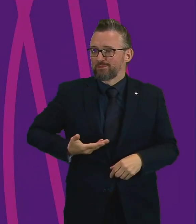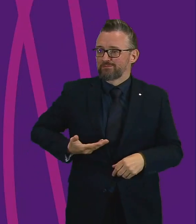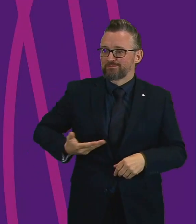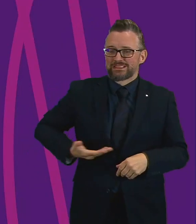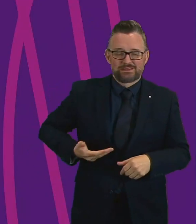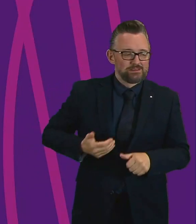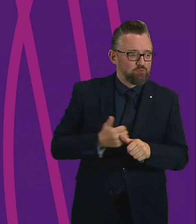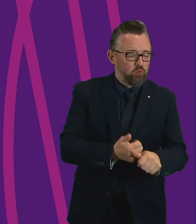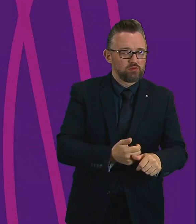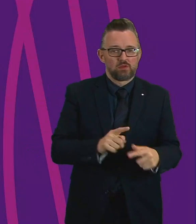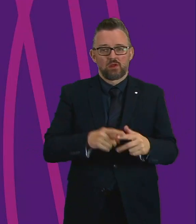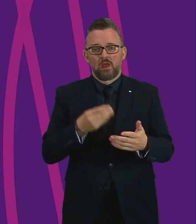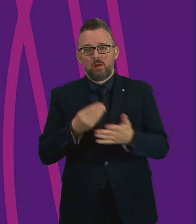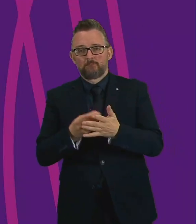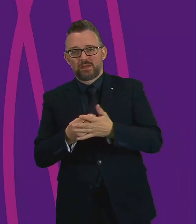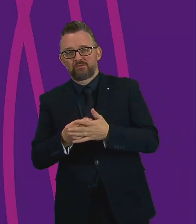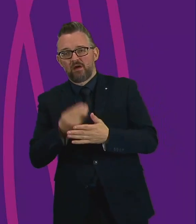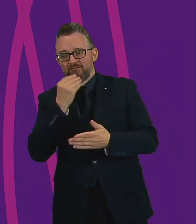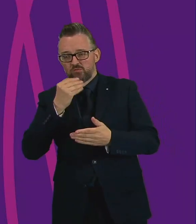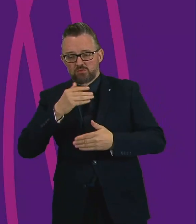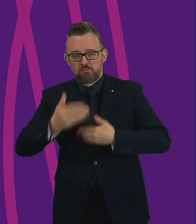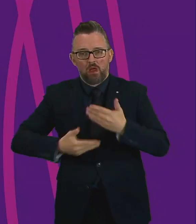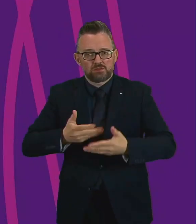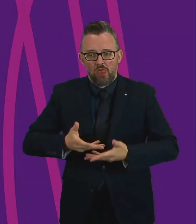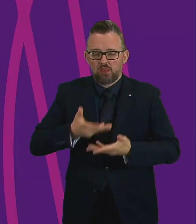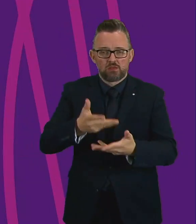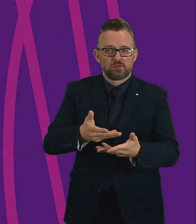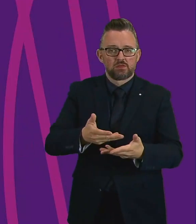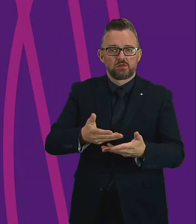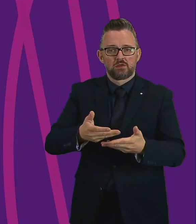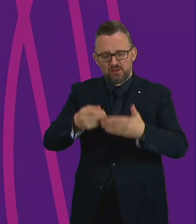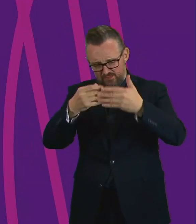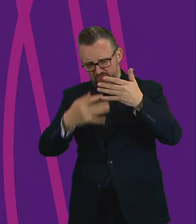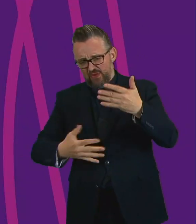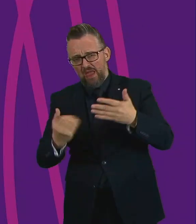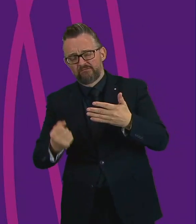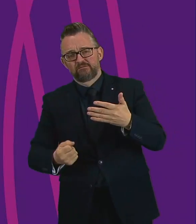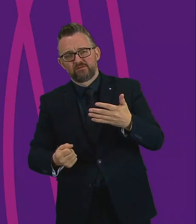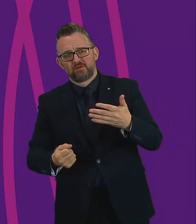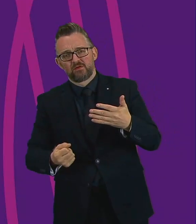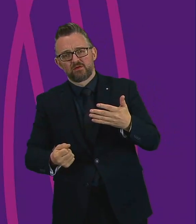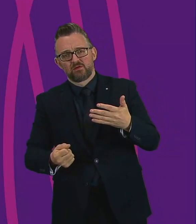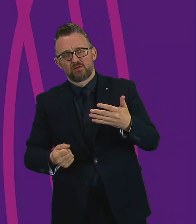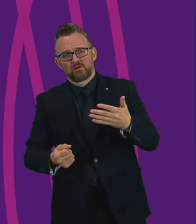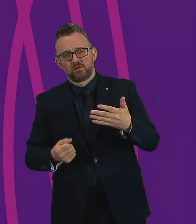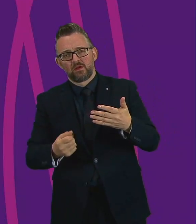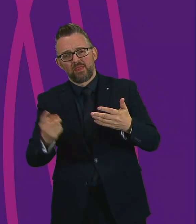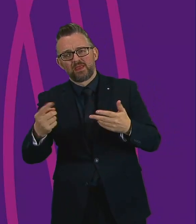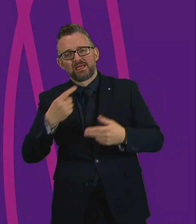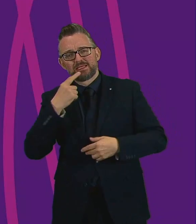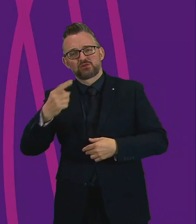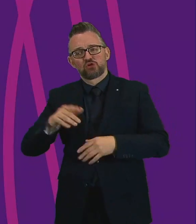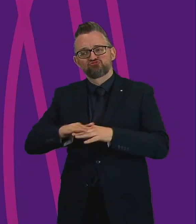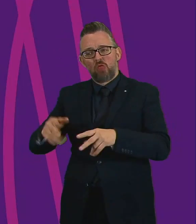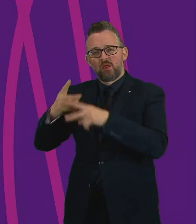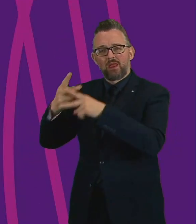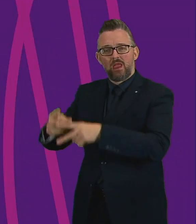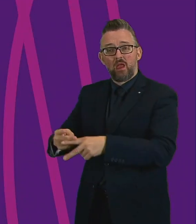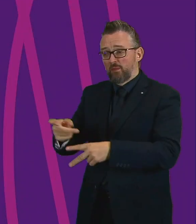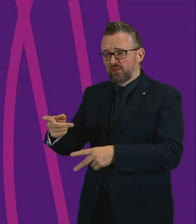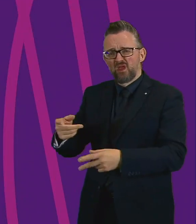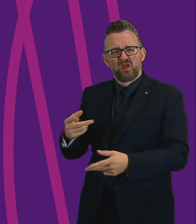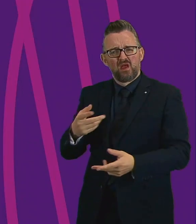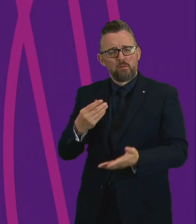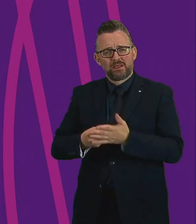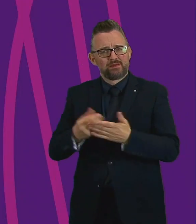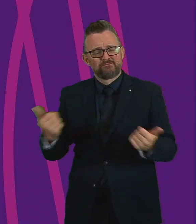money to provide food parcels and other support as well. and then cited childcare too, when that money had already